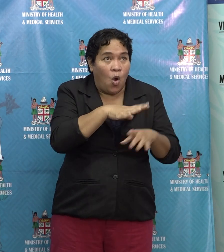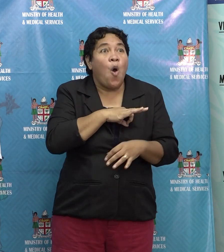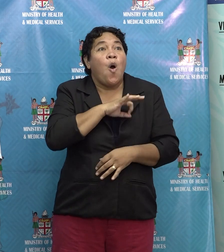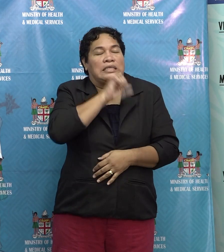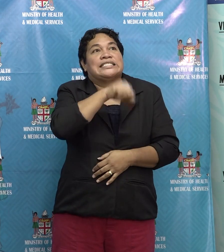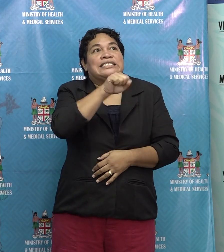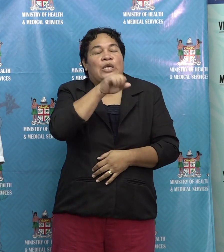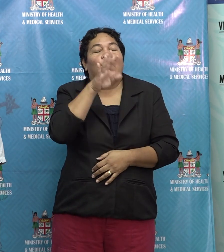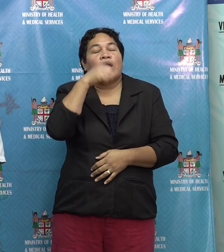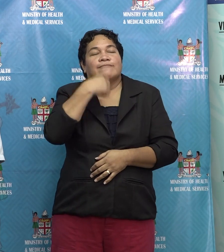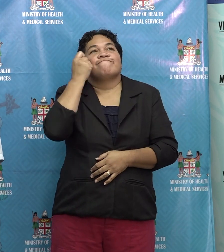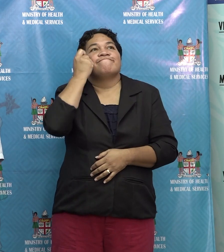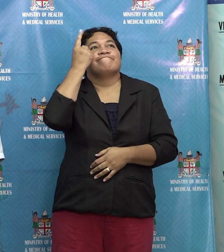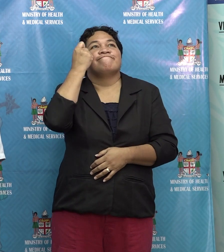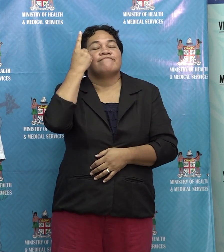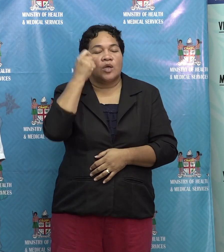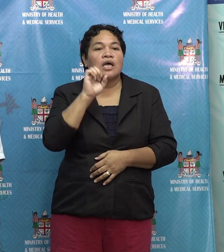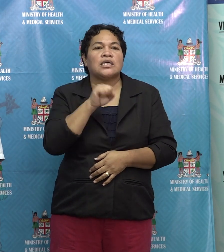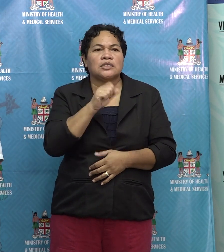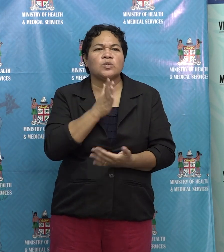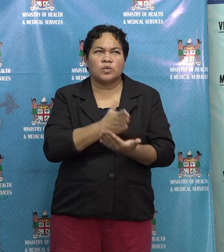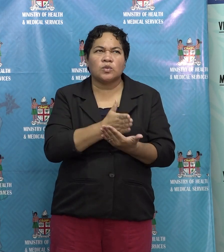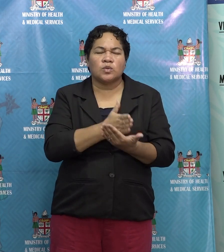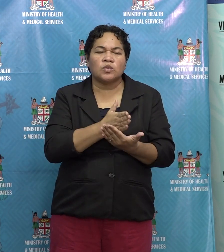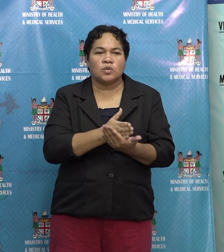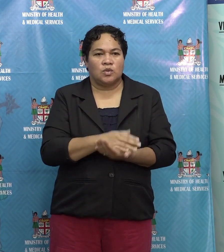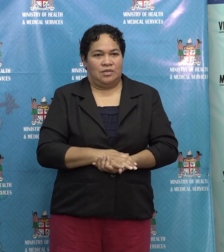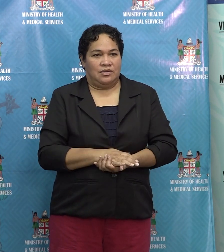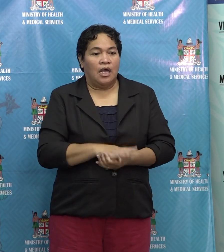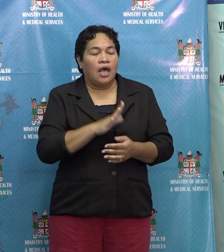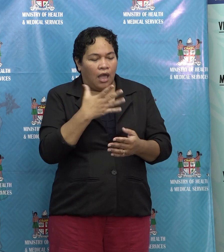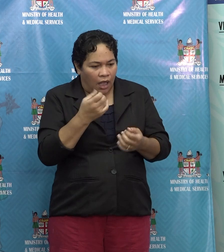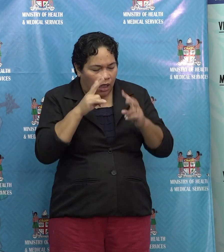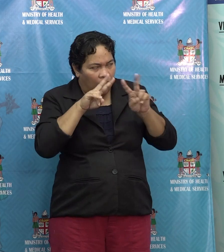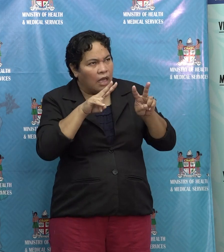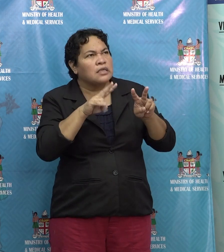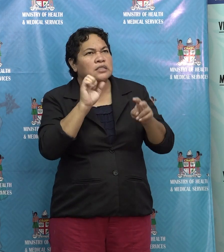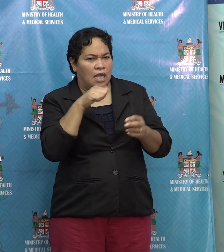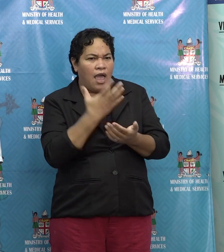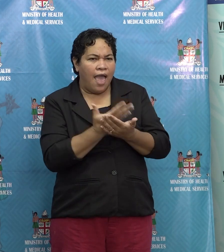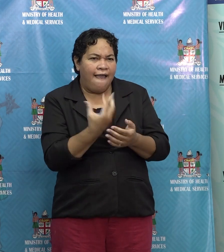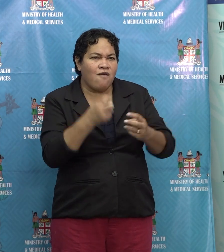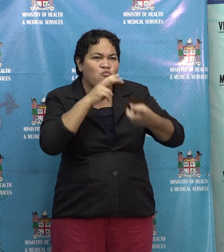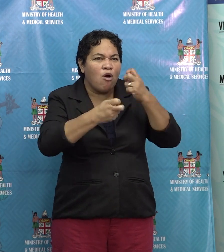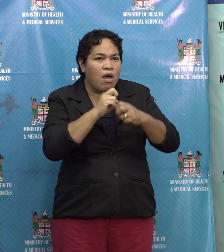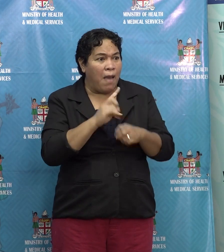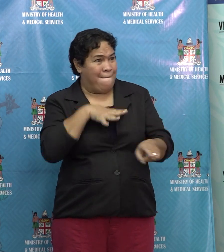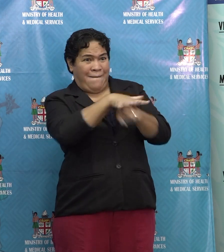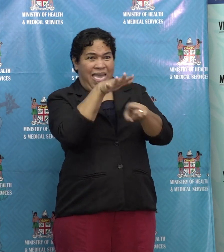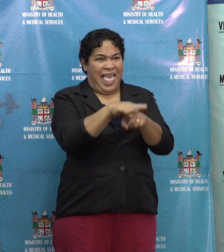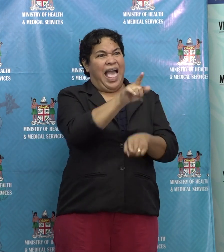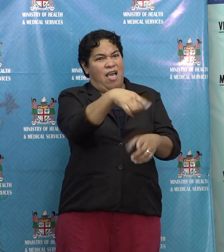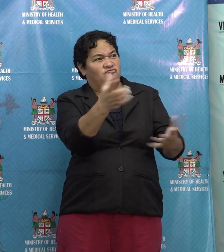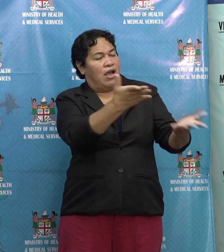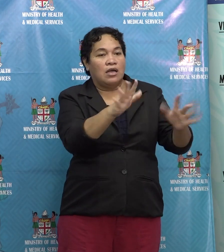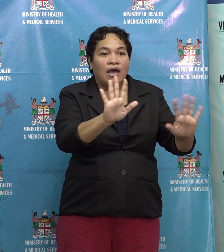yes, yes, I see where you're coming from. Let's, we've got a problem. Rather than try to blame them for coming in, let's